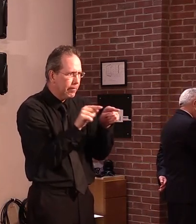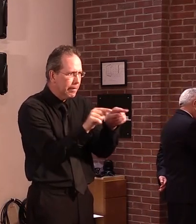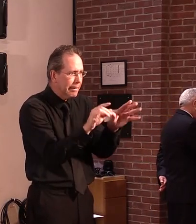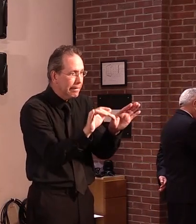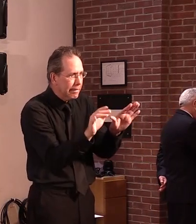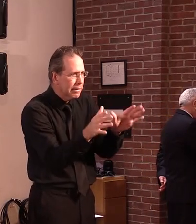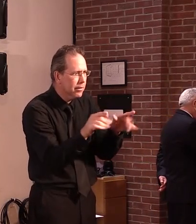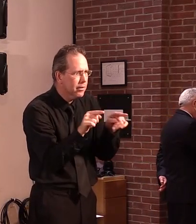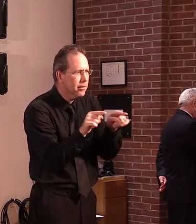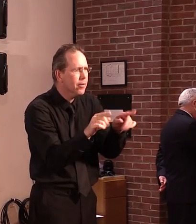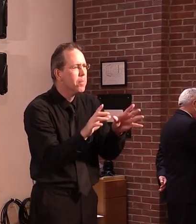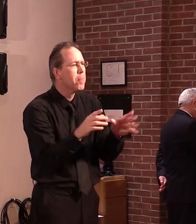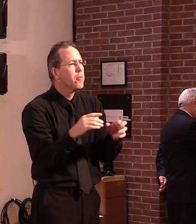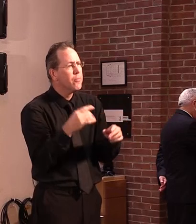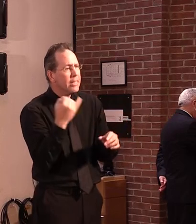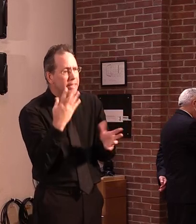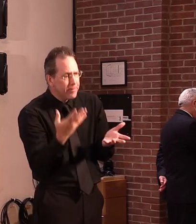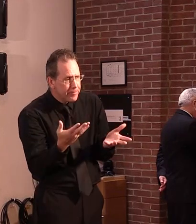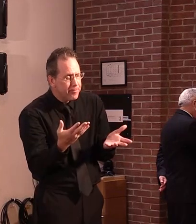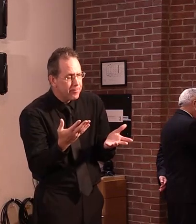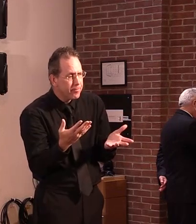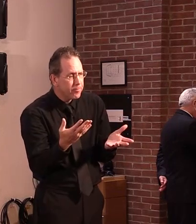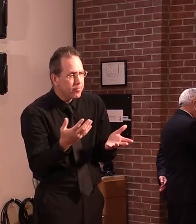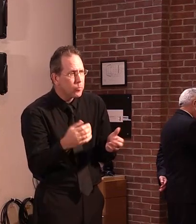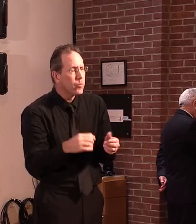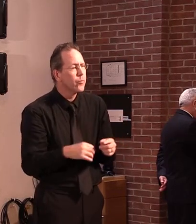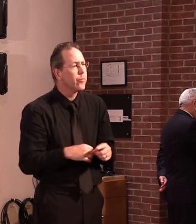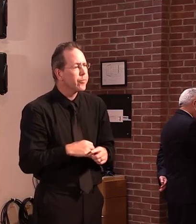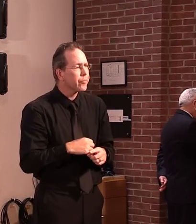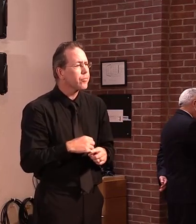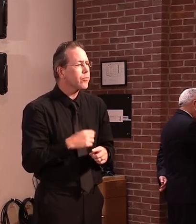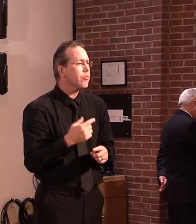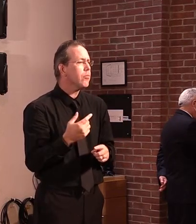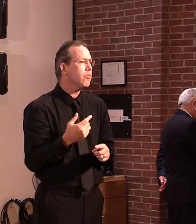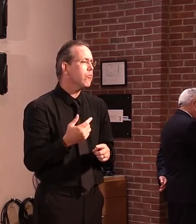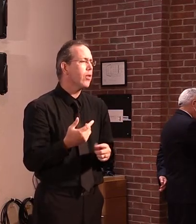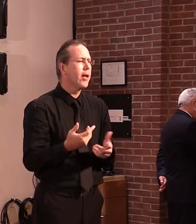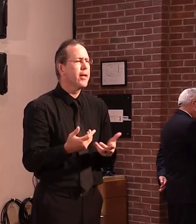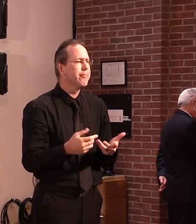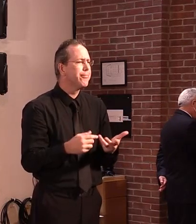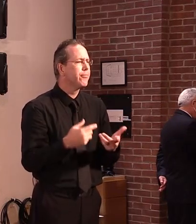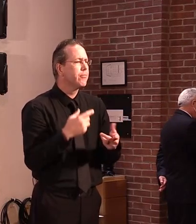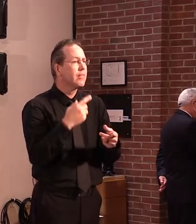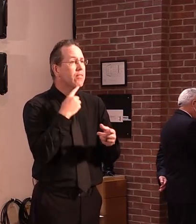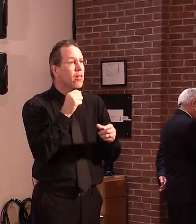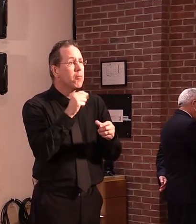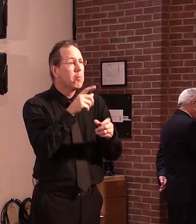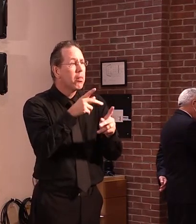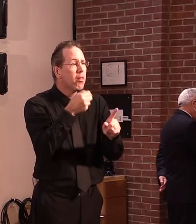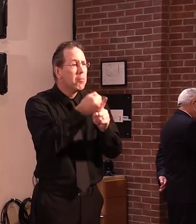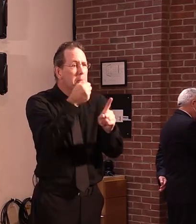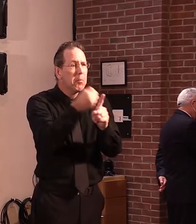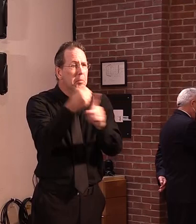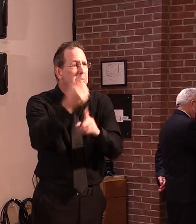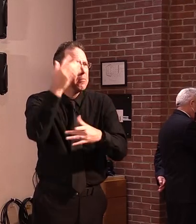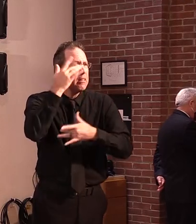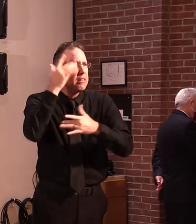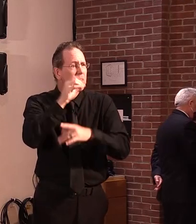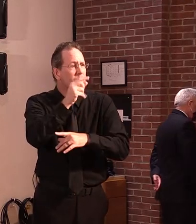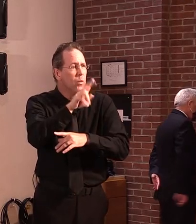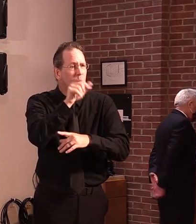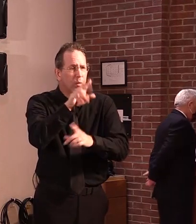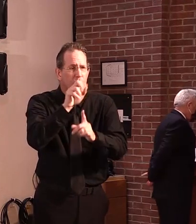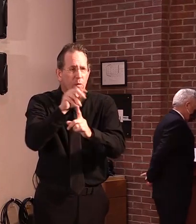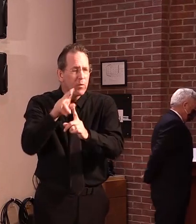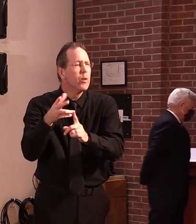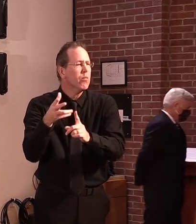flu season where pretty much everybody's got the flu and they come in with the same sets of symptoms. You make